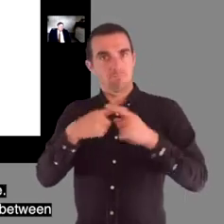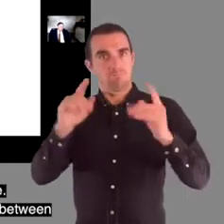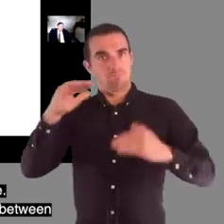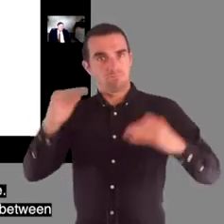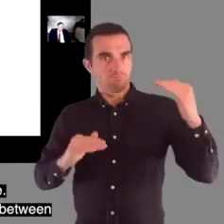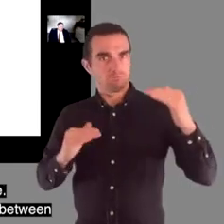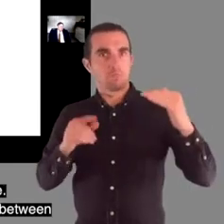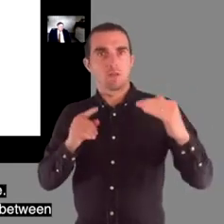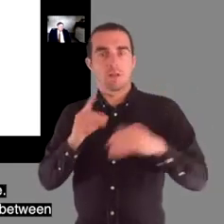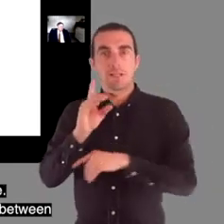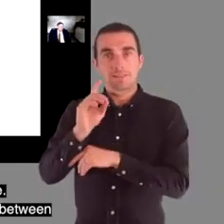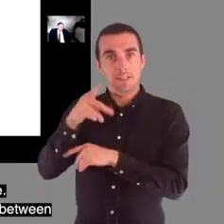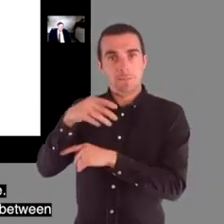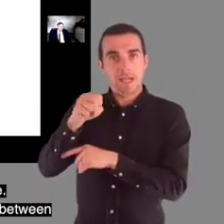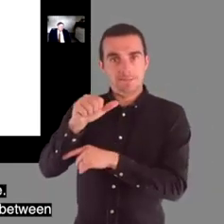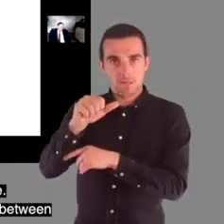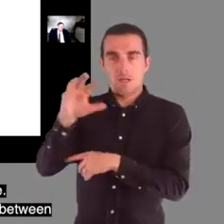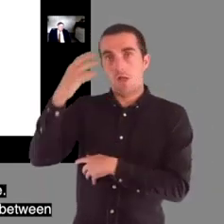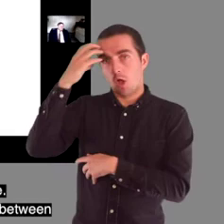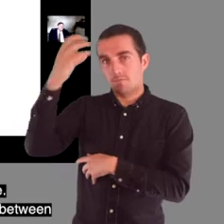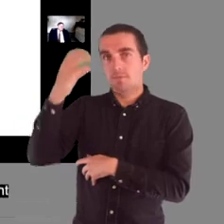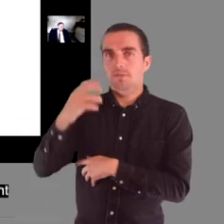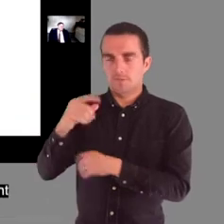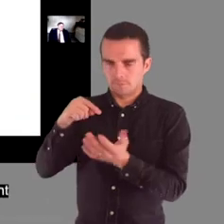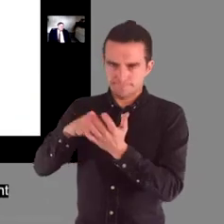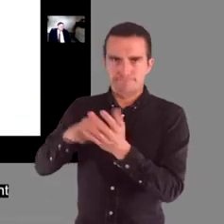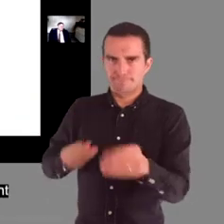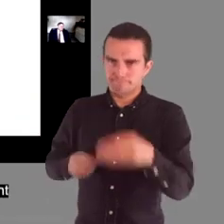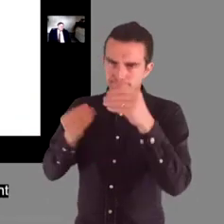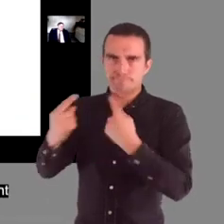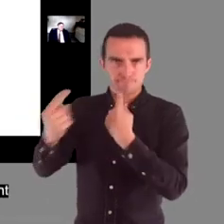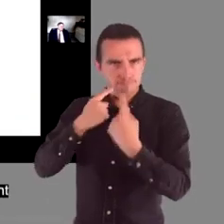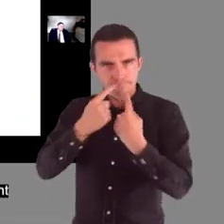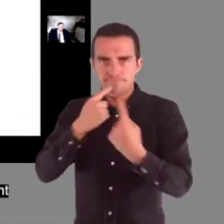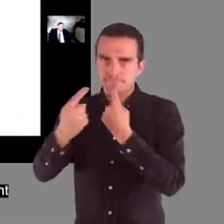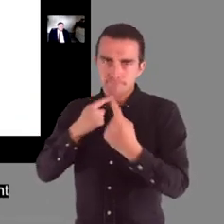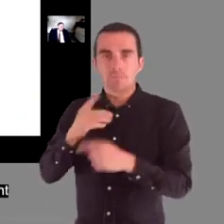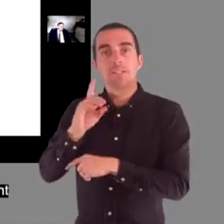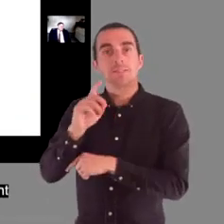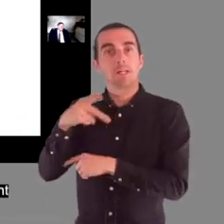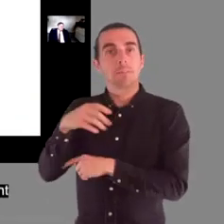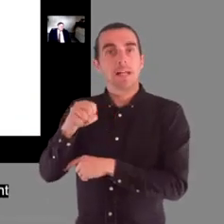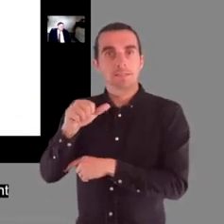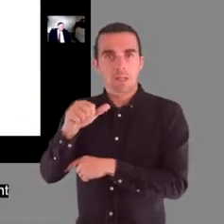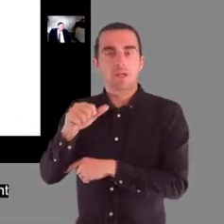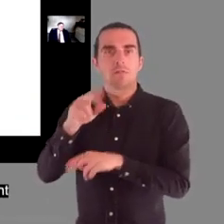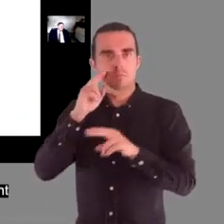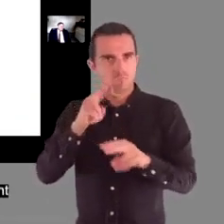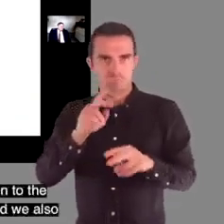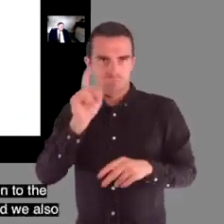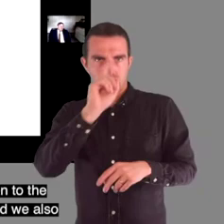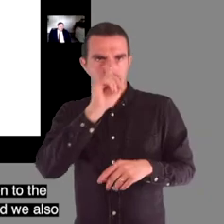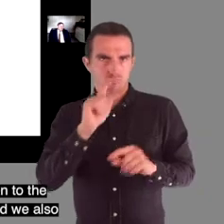Thus, that was the contradiction between DPSA and the government during that program. And